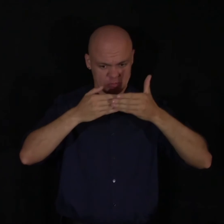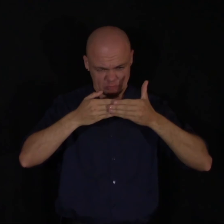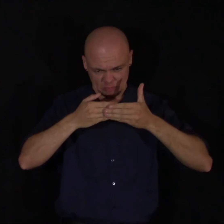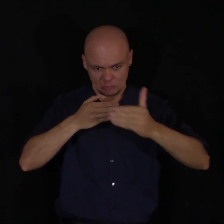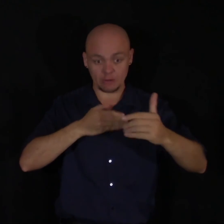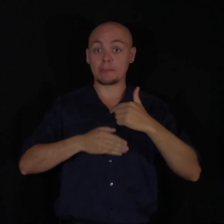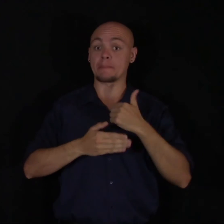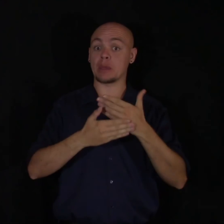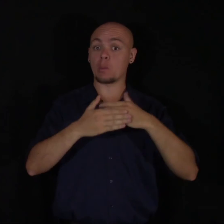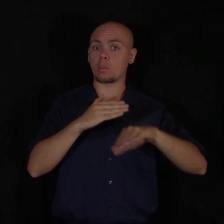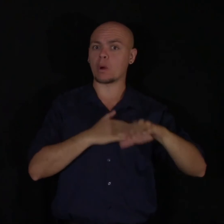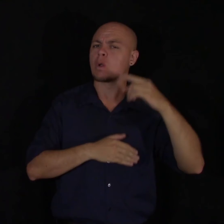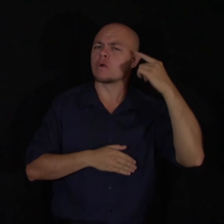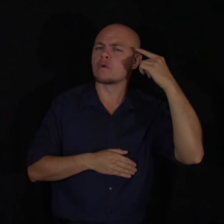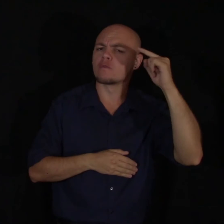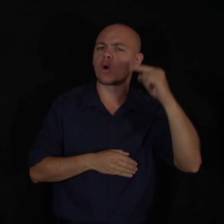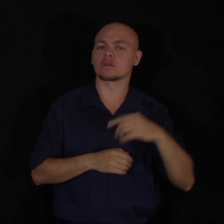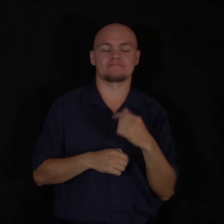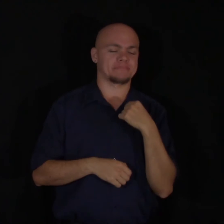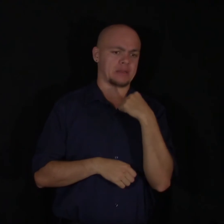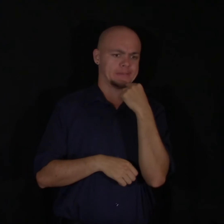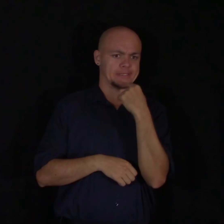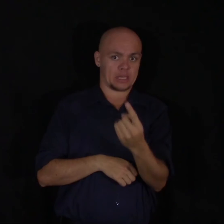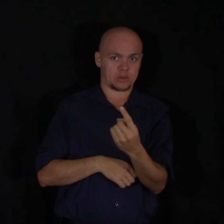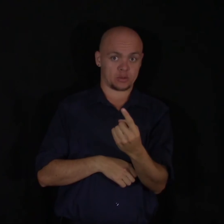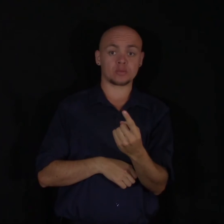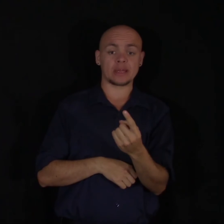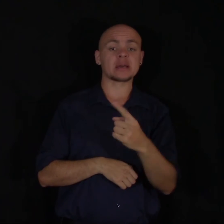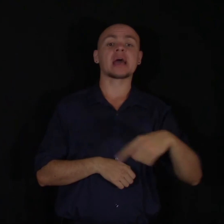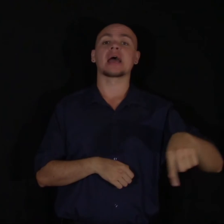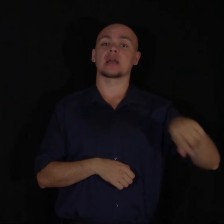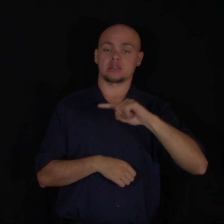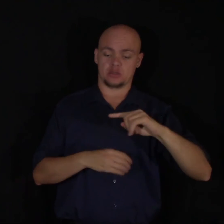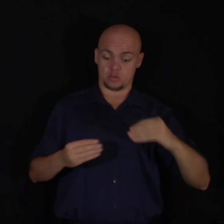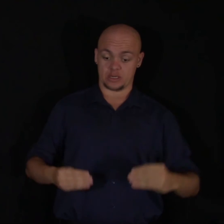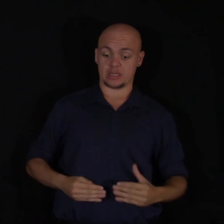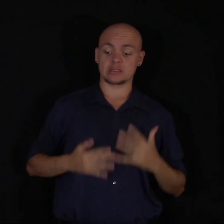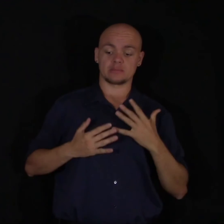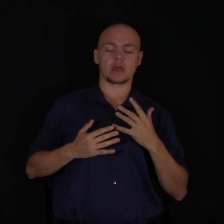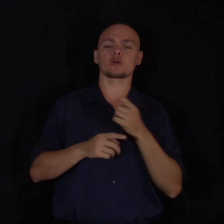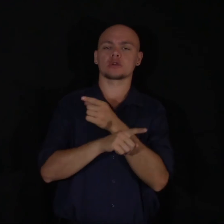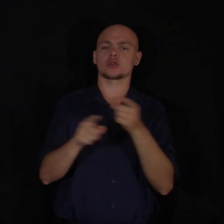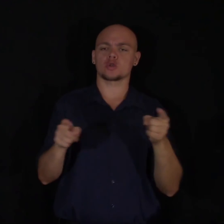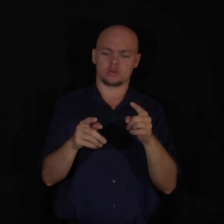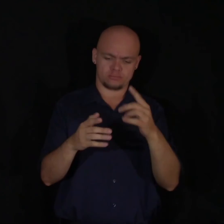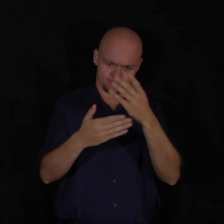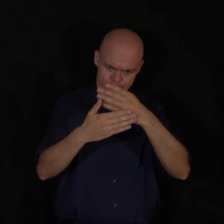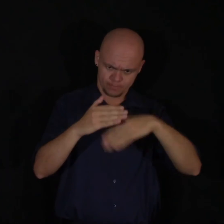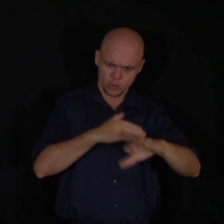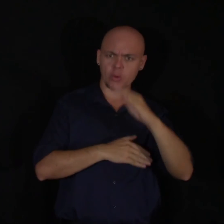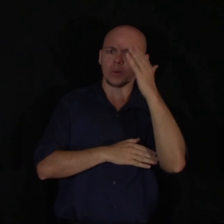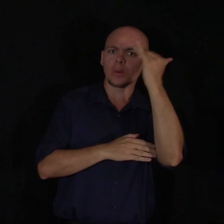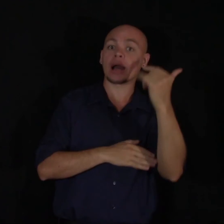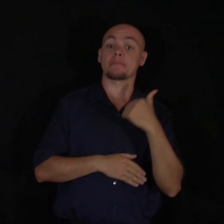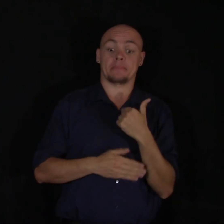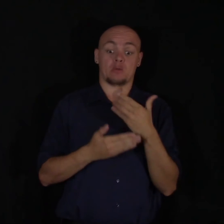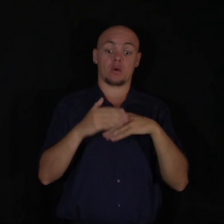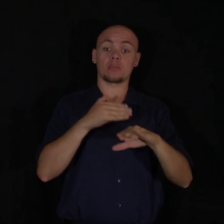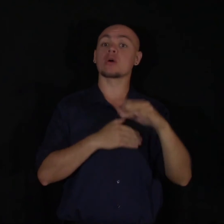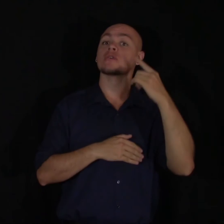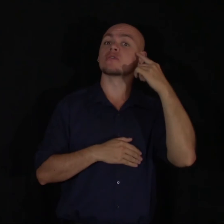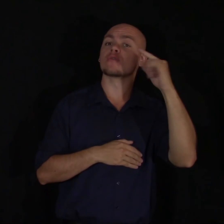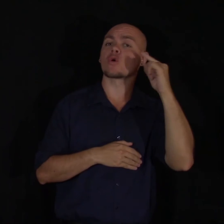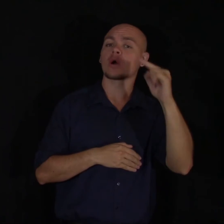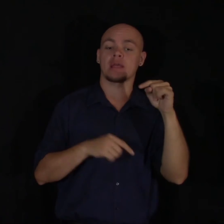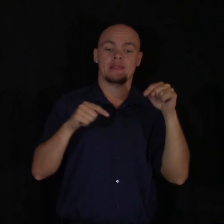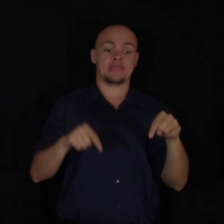was born. And I hope it inspires you to find out why you were born. I was born to rid this